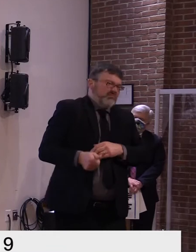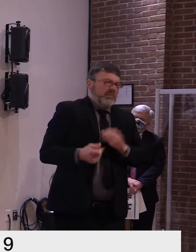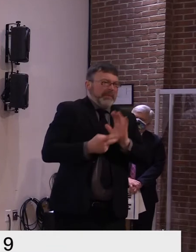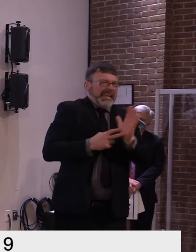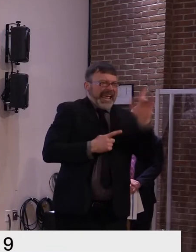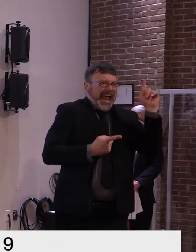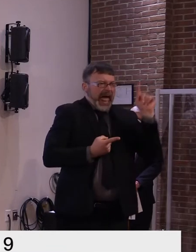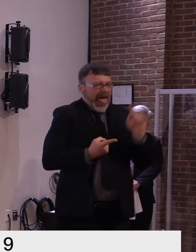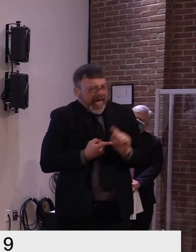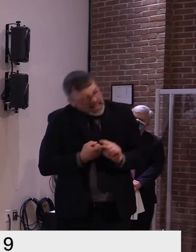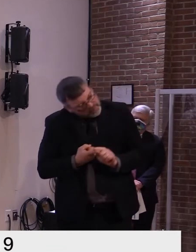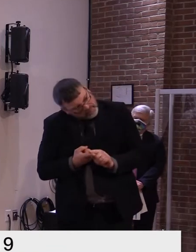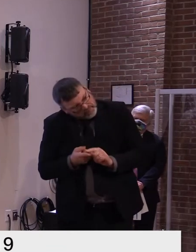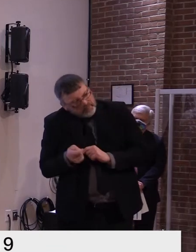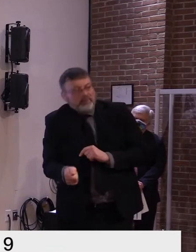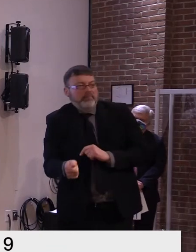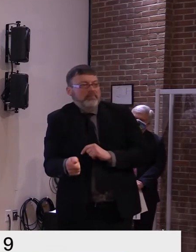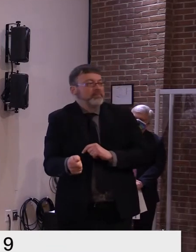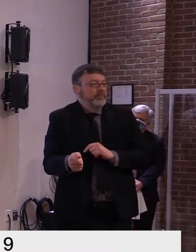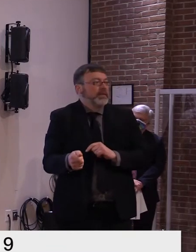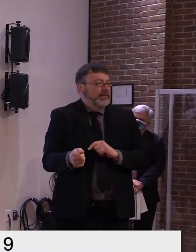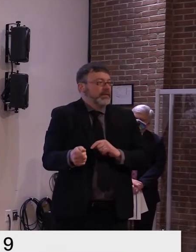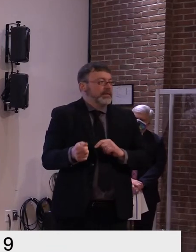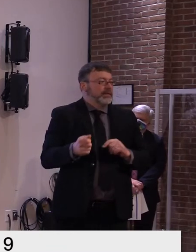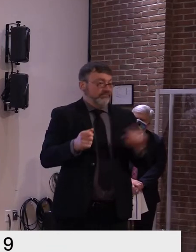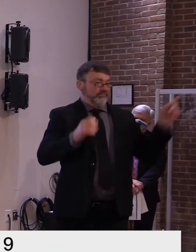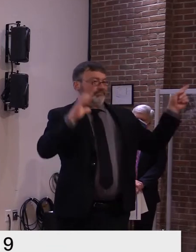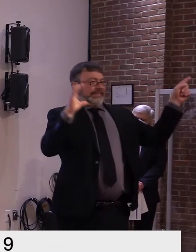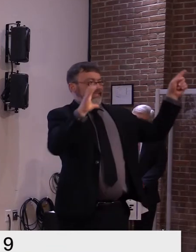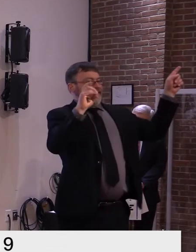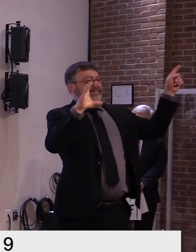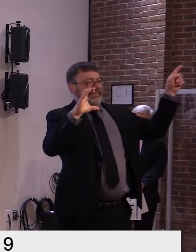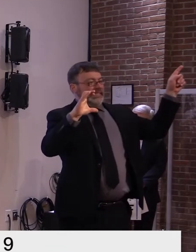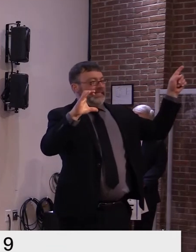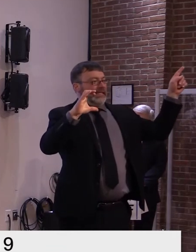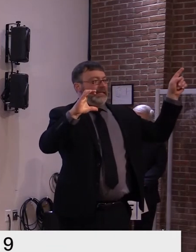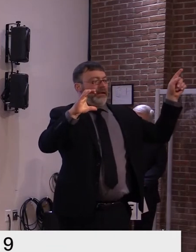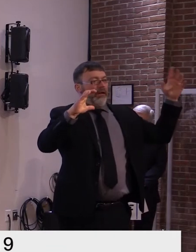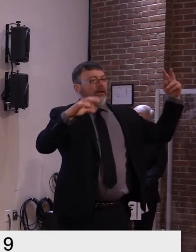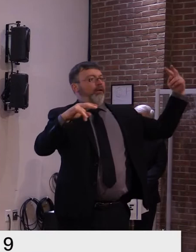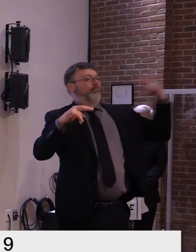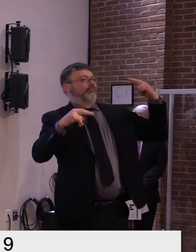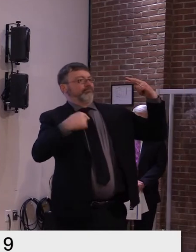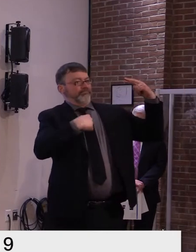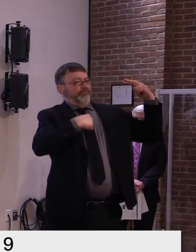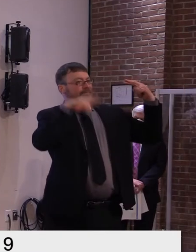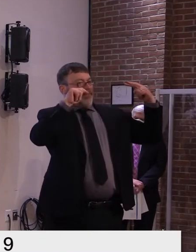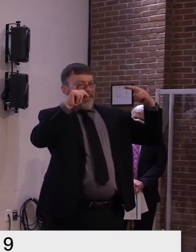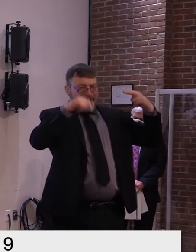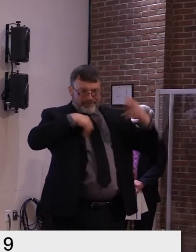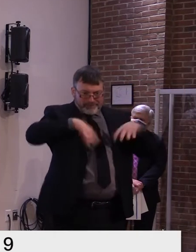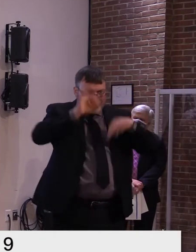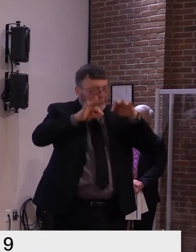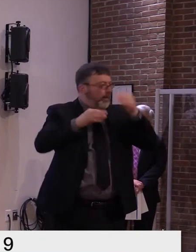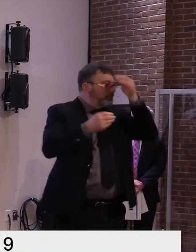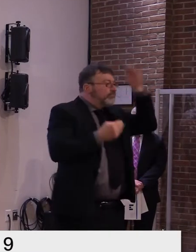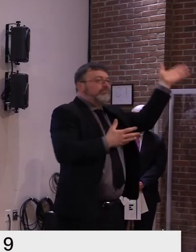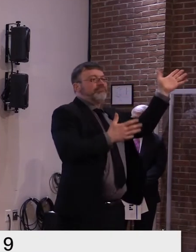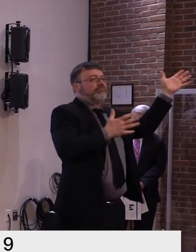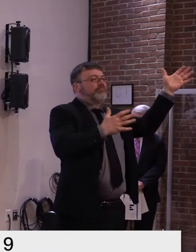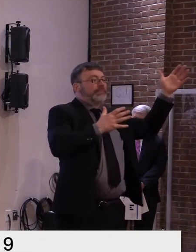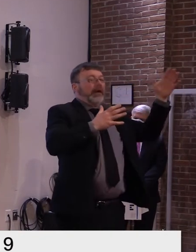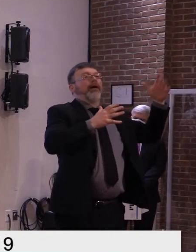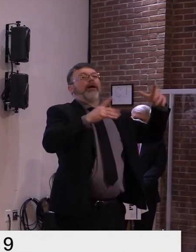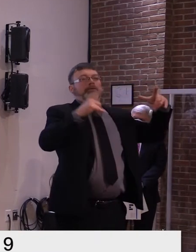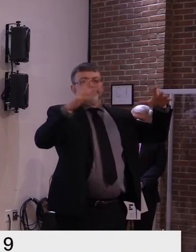recently proposed by the CDC to shorten the quarantine period. They've also benefited the overall